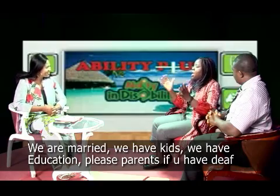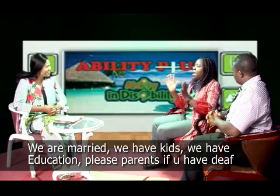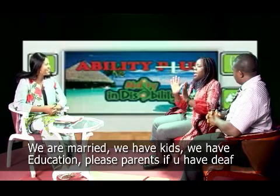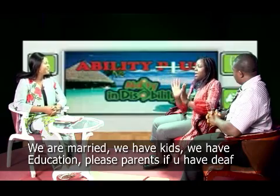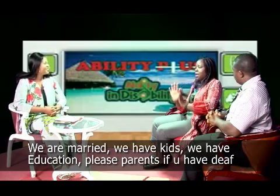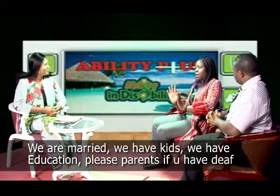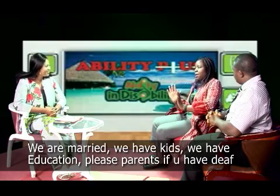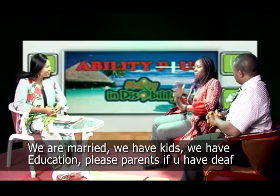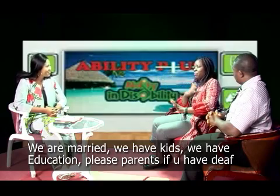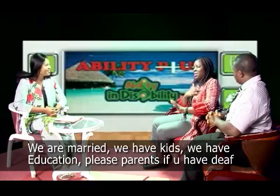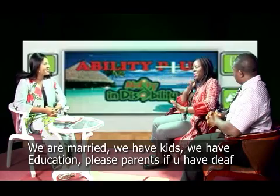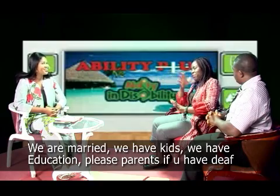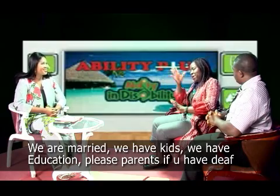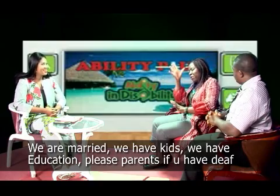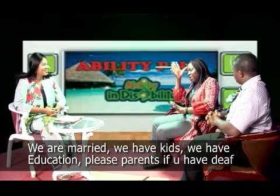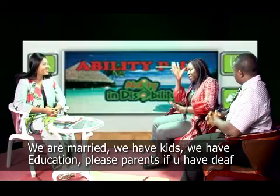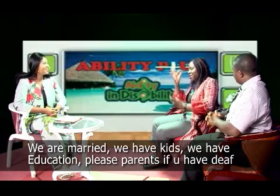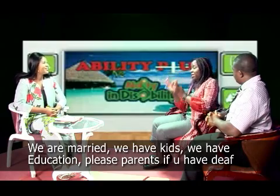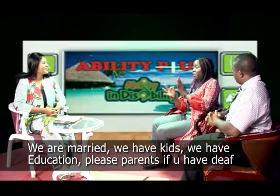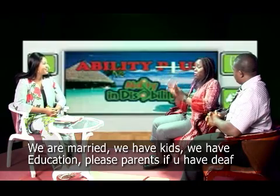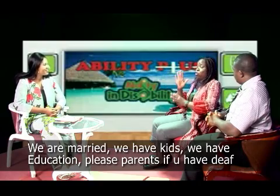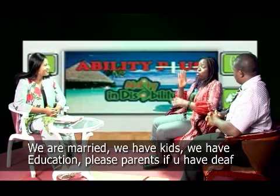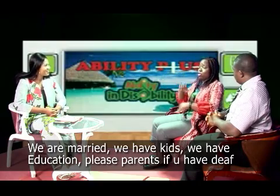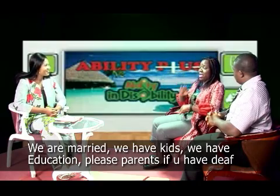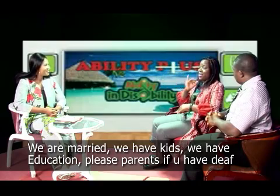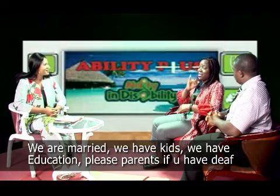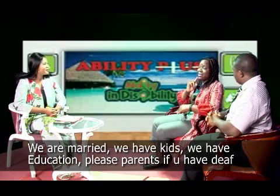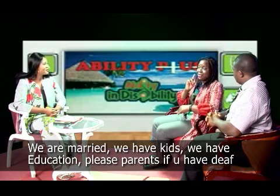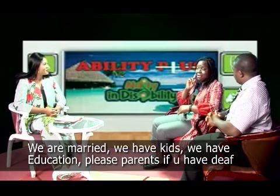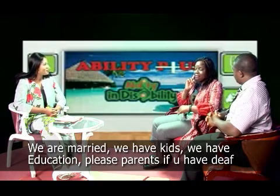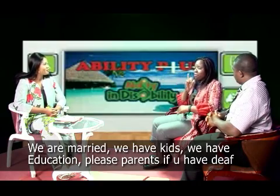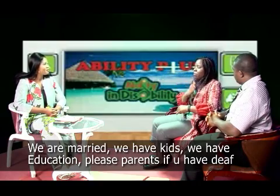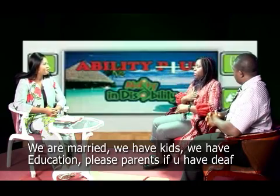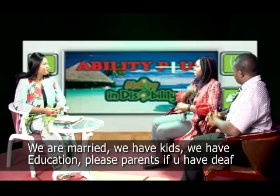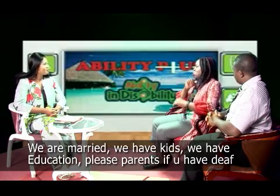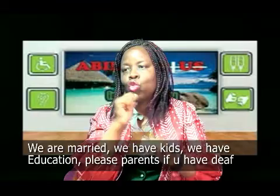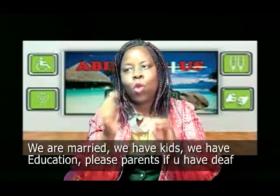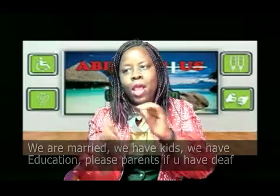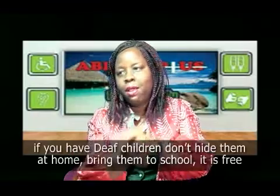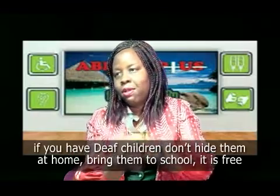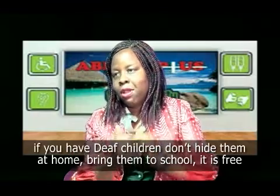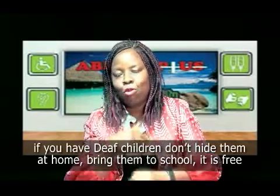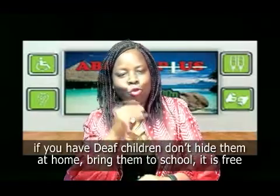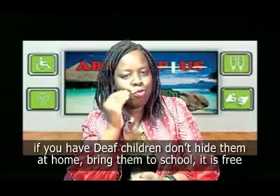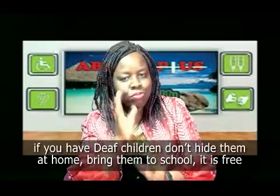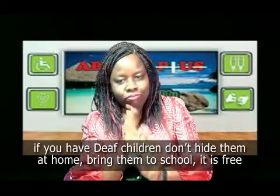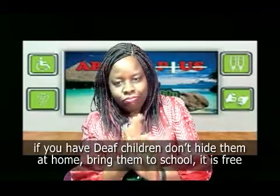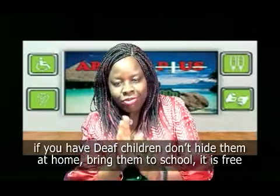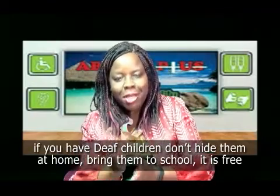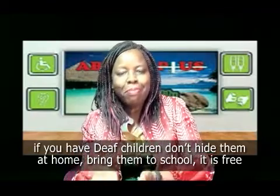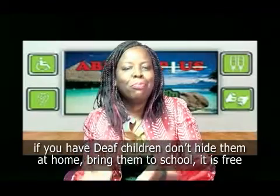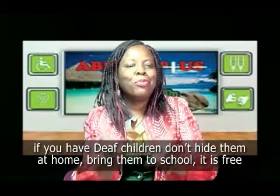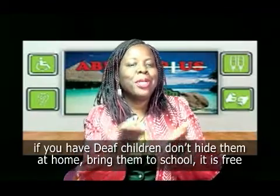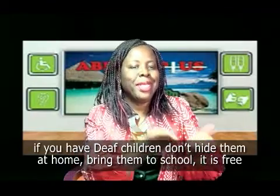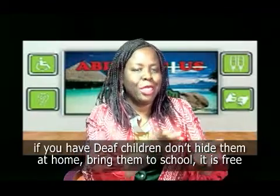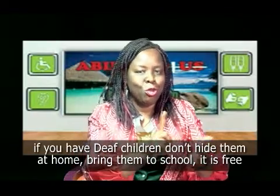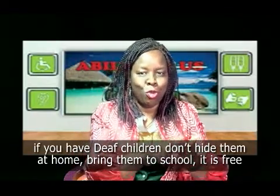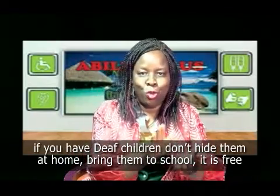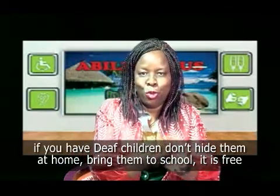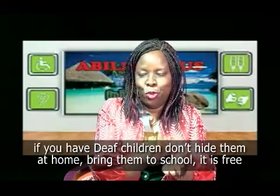education. Please, parents, if you have deaf children, don't hide them at home. Bring them